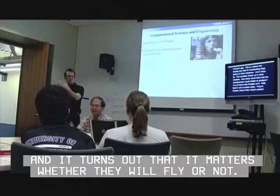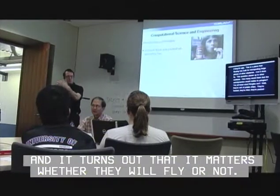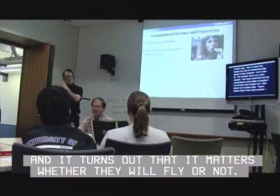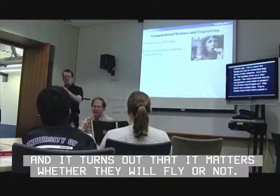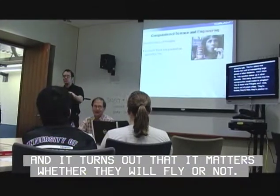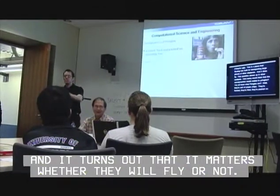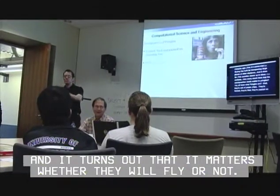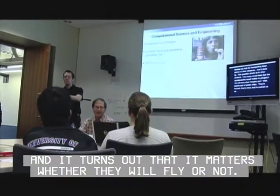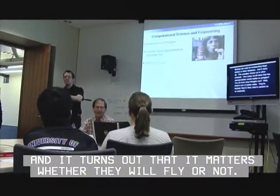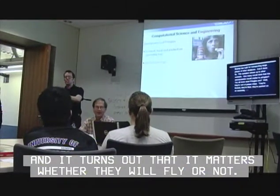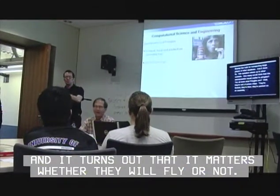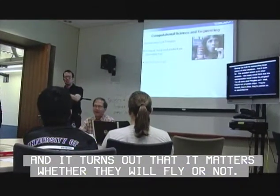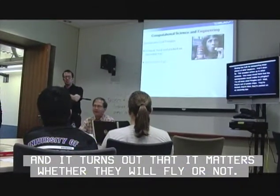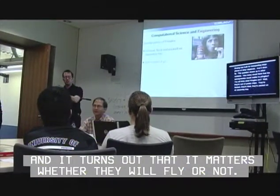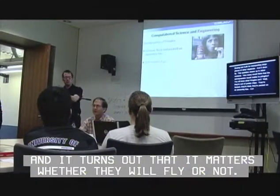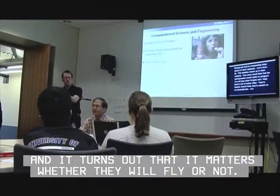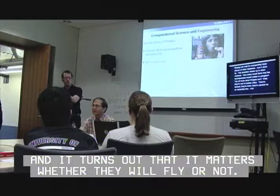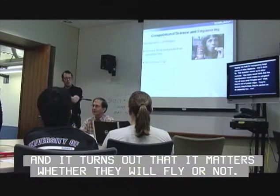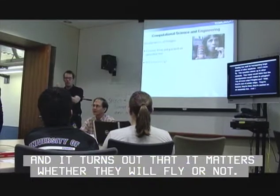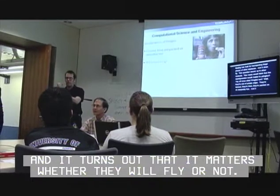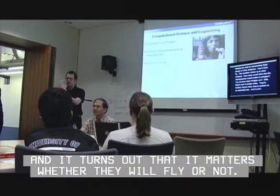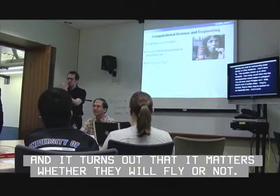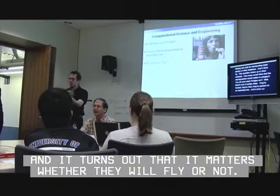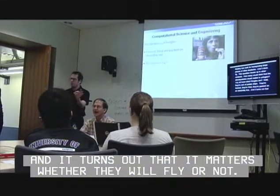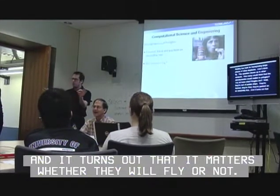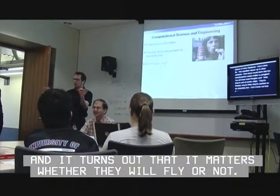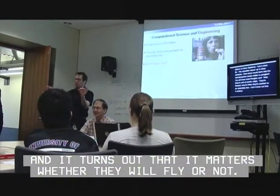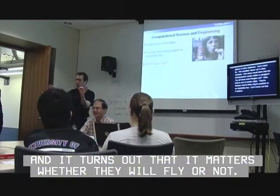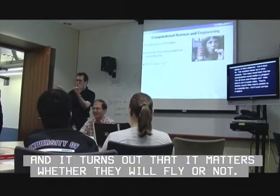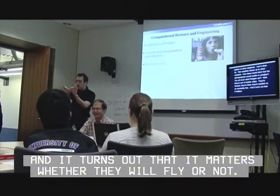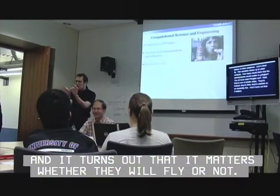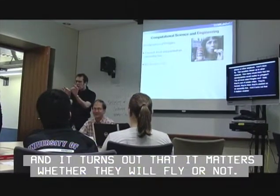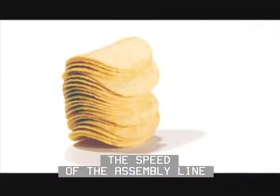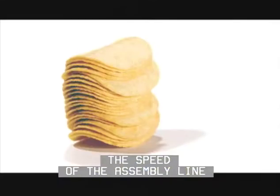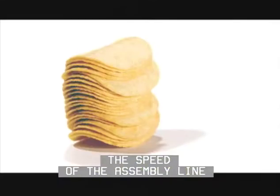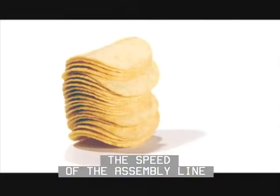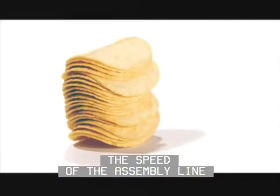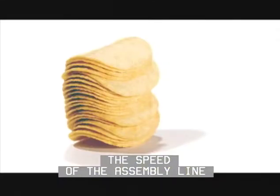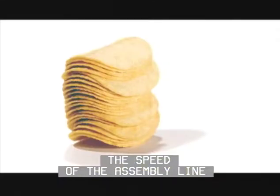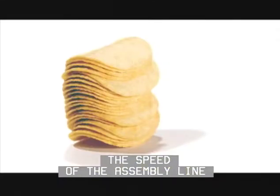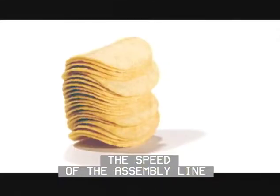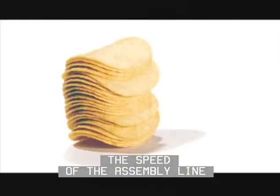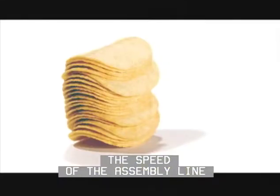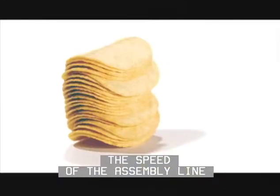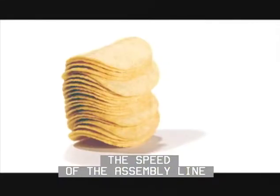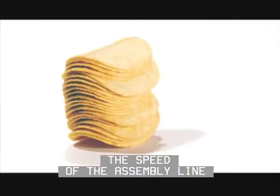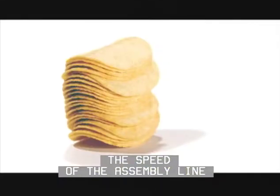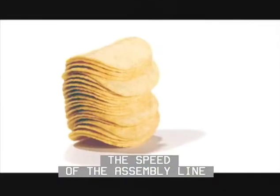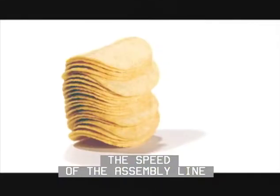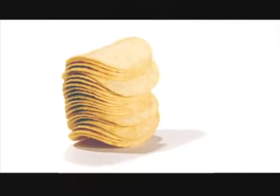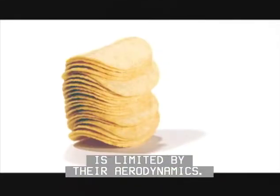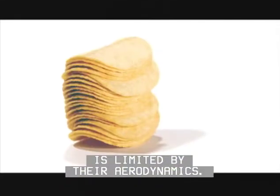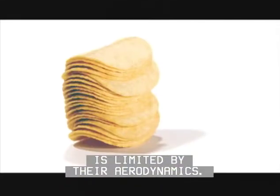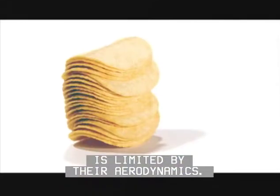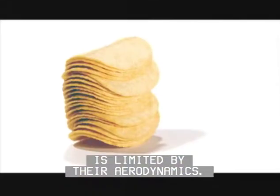turns out that it matters whether they will fly or not. The speed of the assembly line is